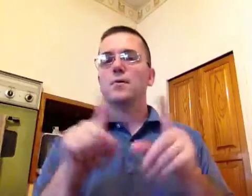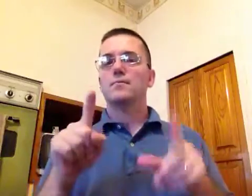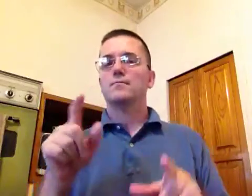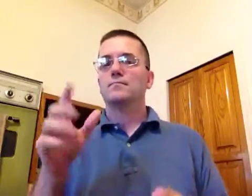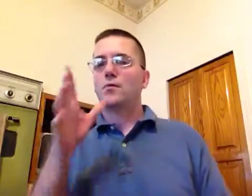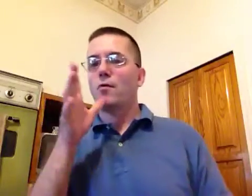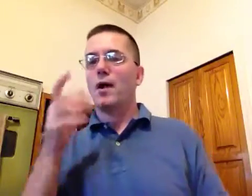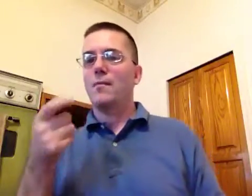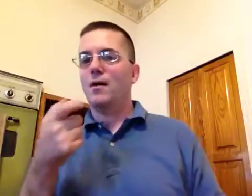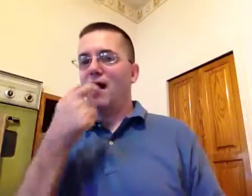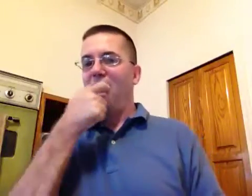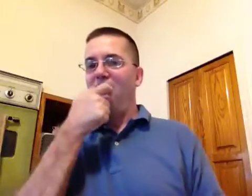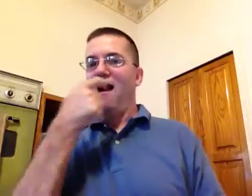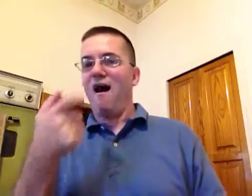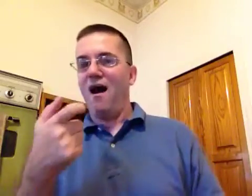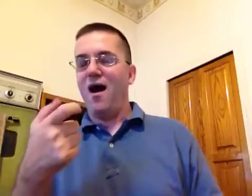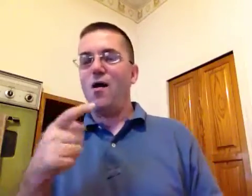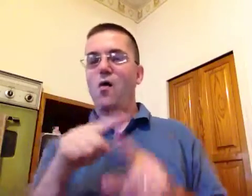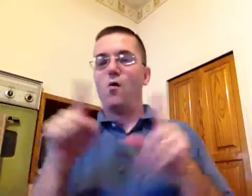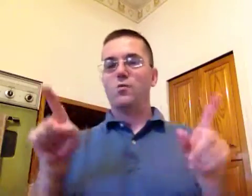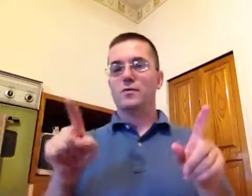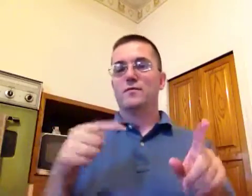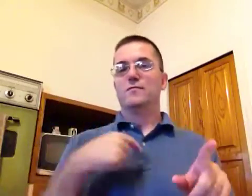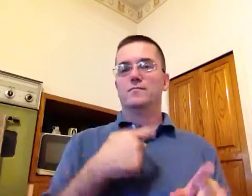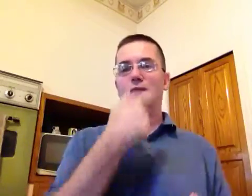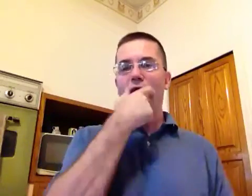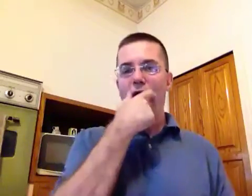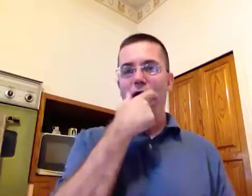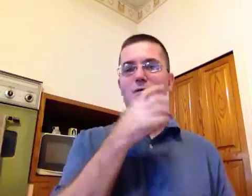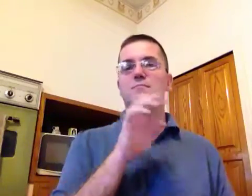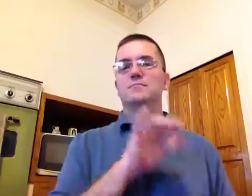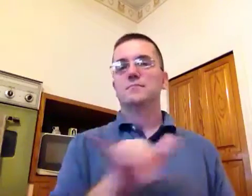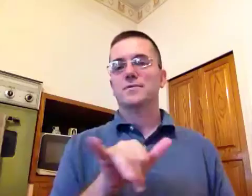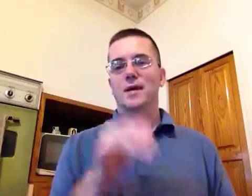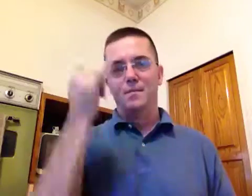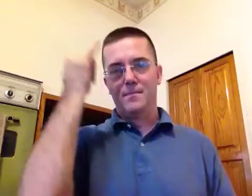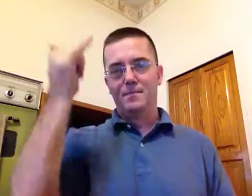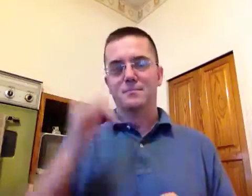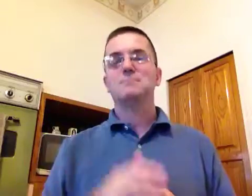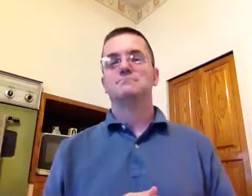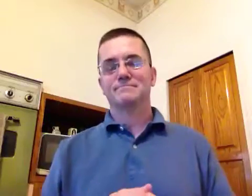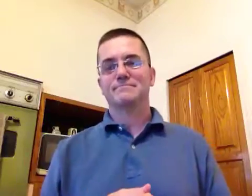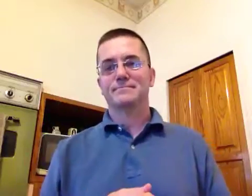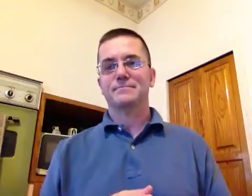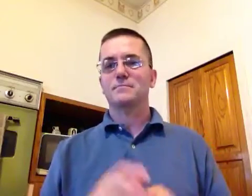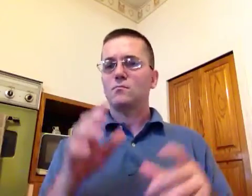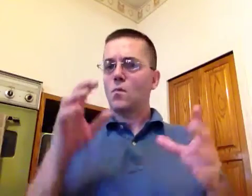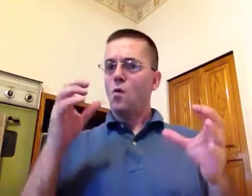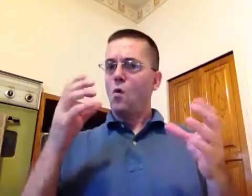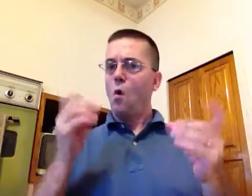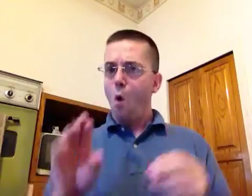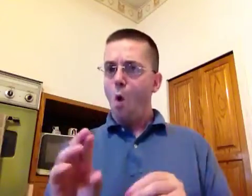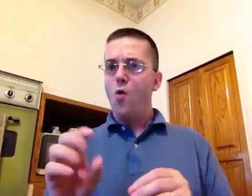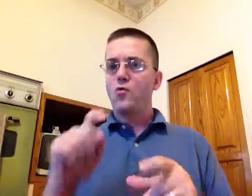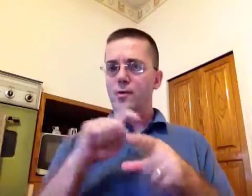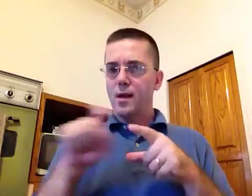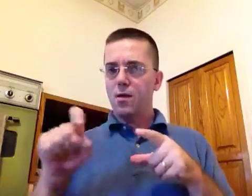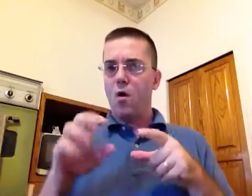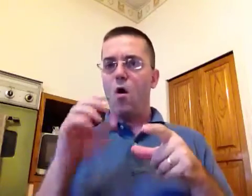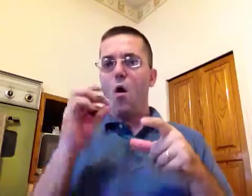really glad you're here. You can also send me an email if you would like. Go to DaveRamsey.com, click on Dave's email. Please keep those brief and